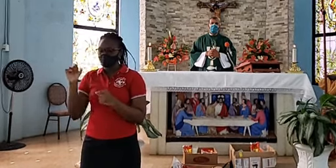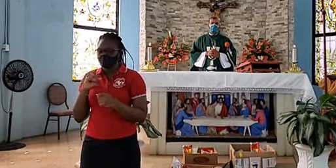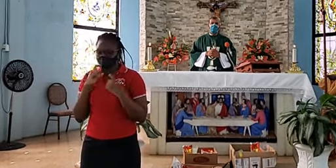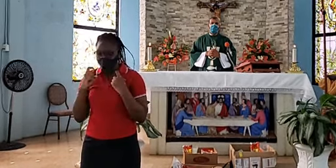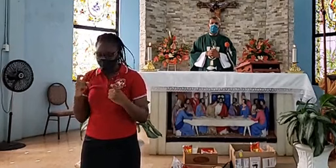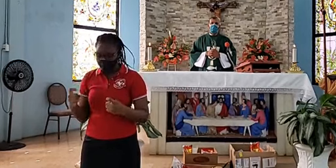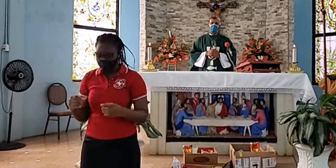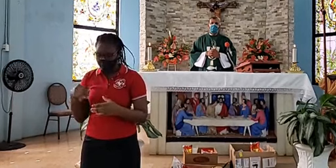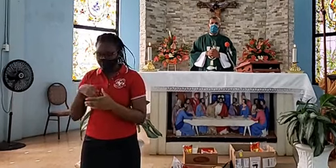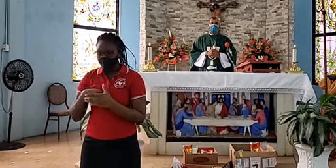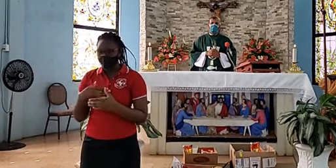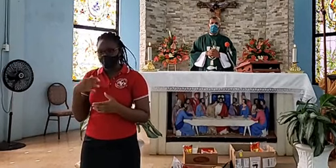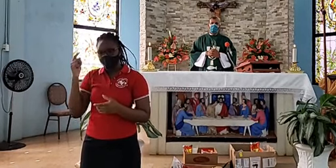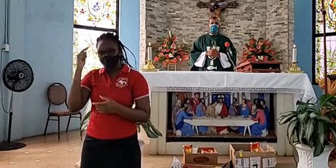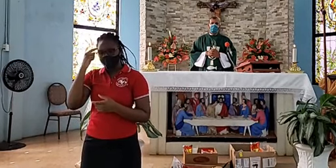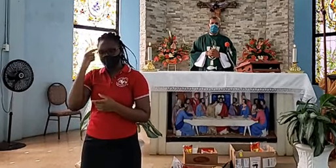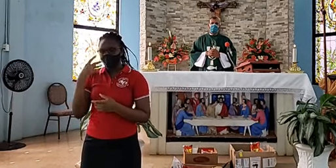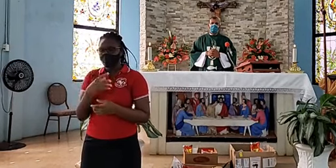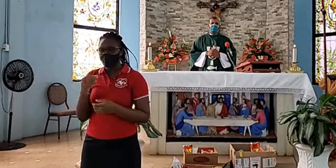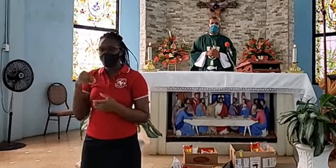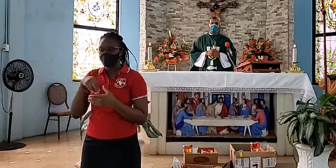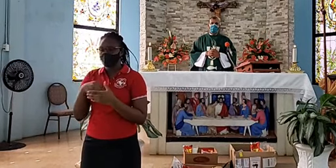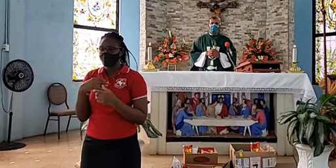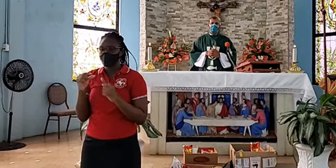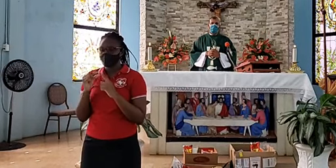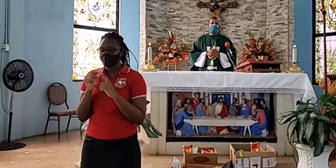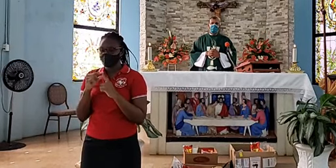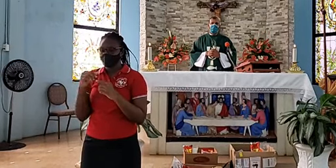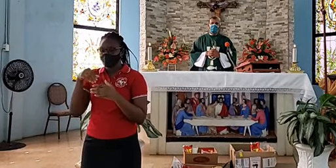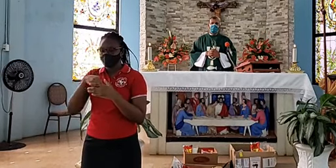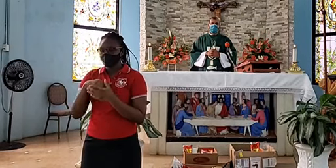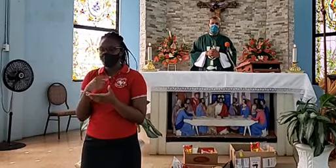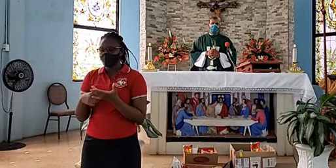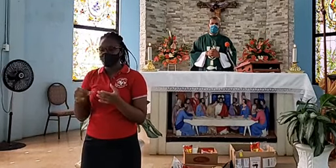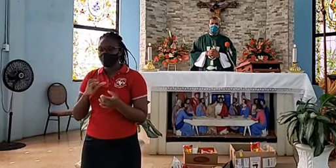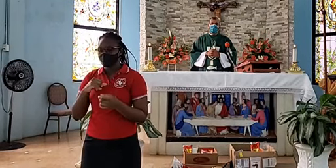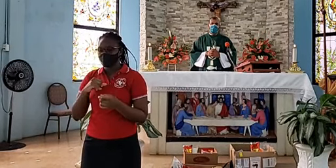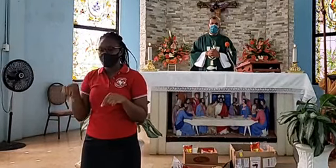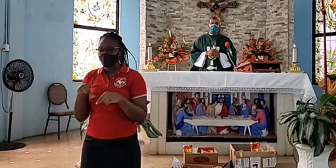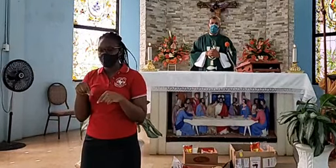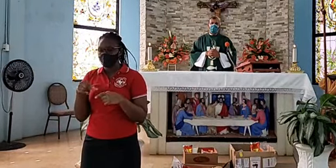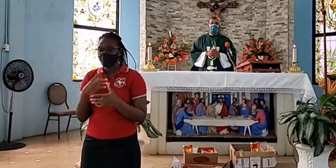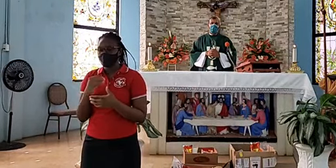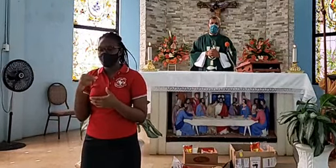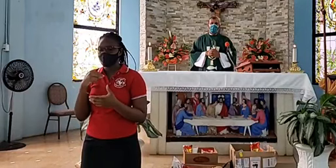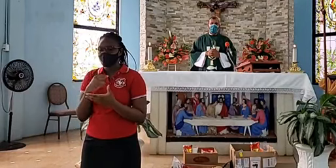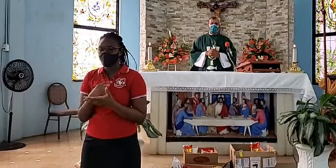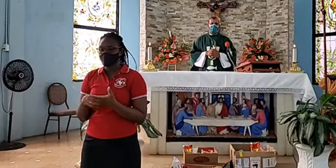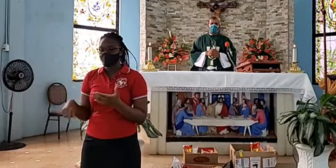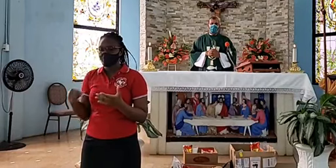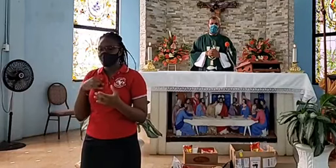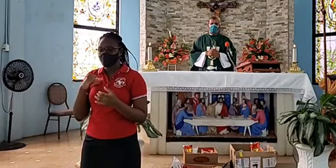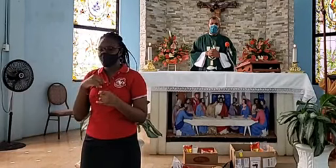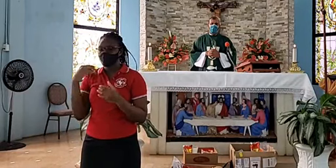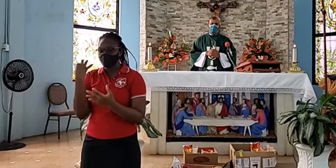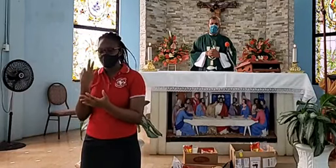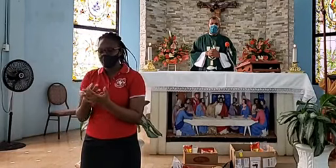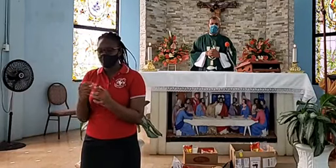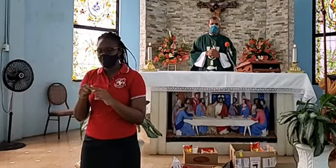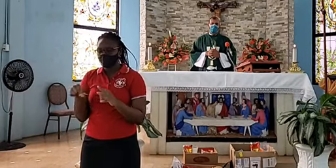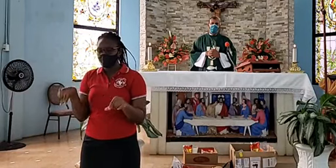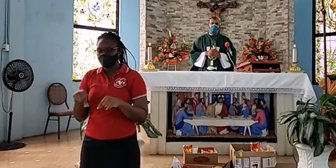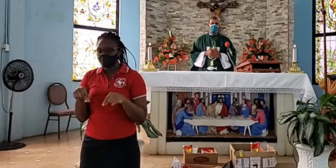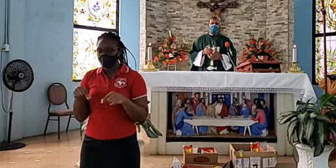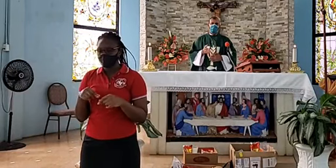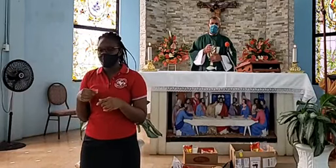have sinned in my thoughts and in my words, in what I have done and in what I have failed